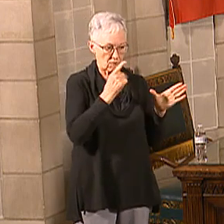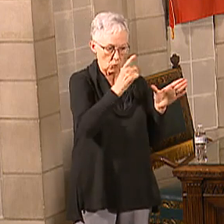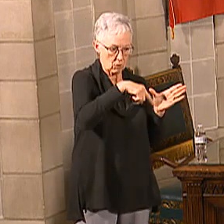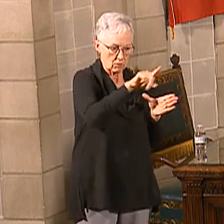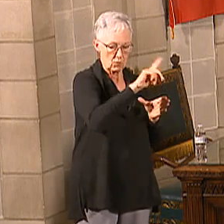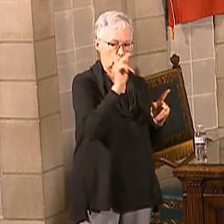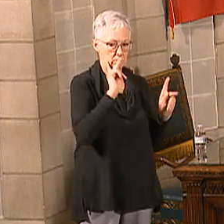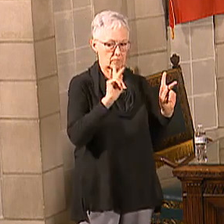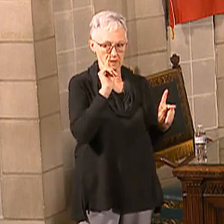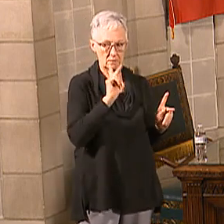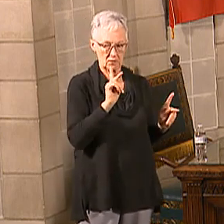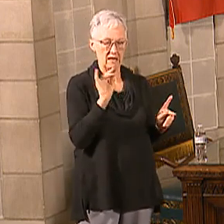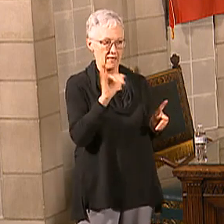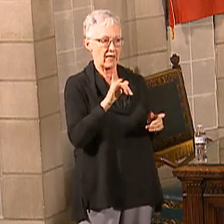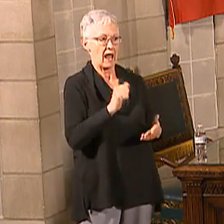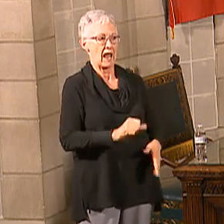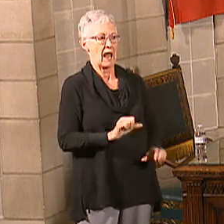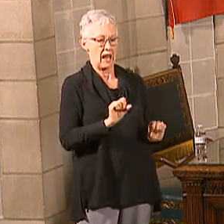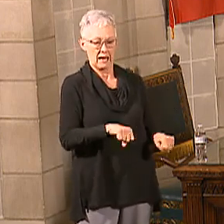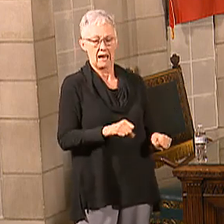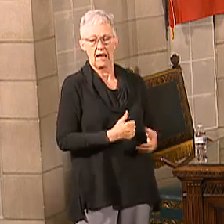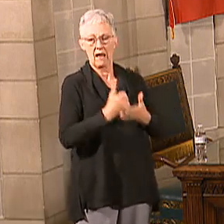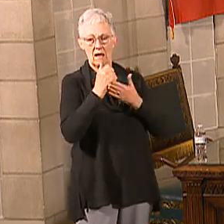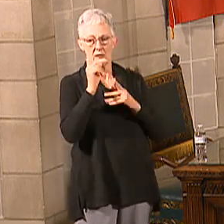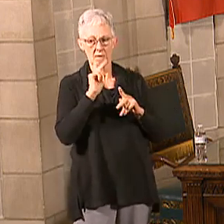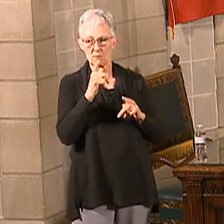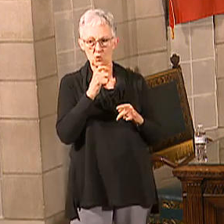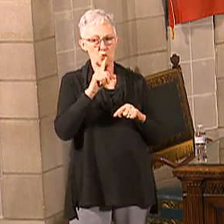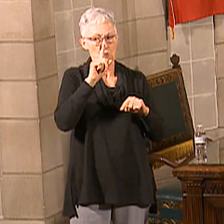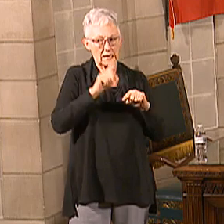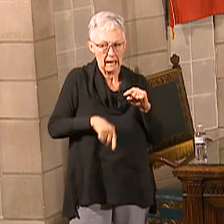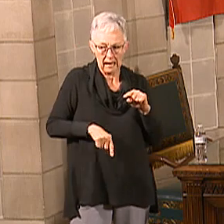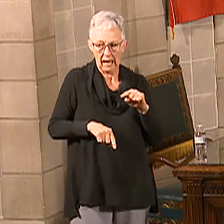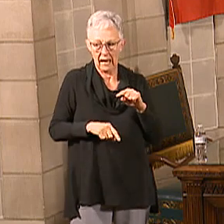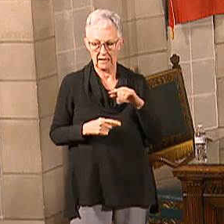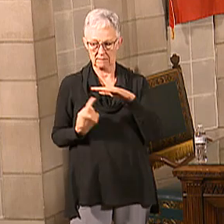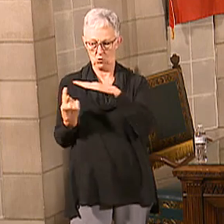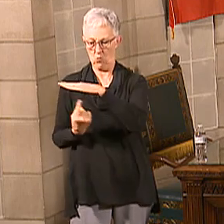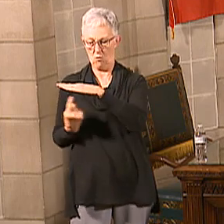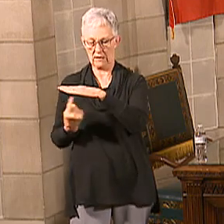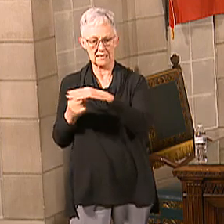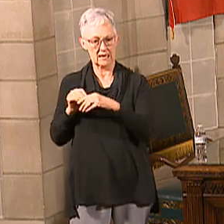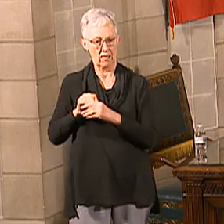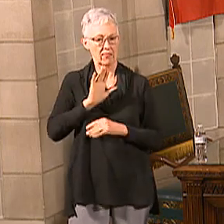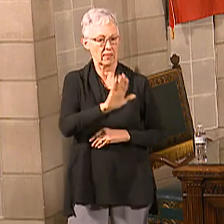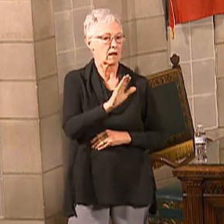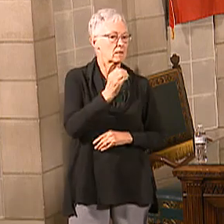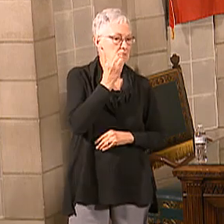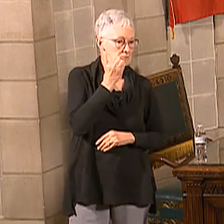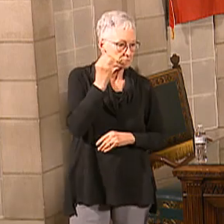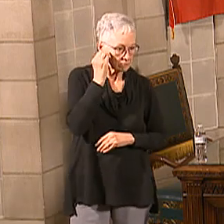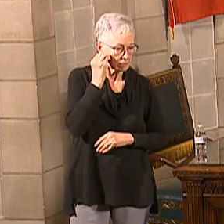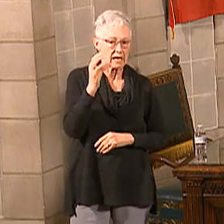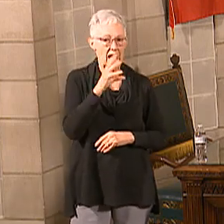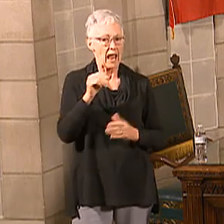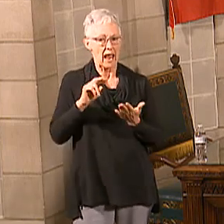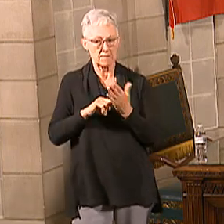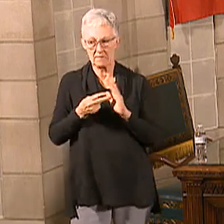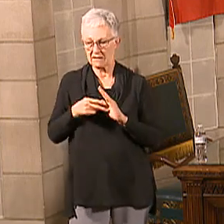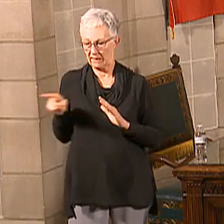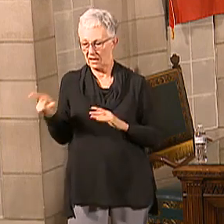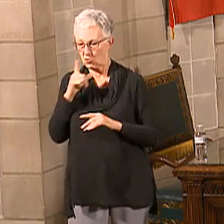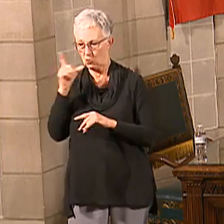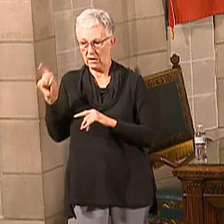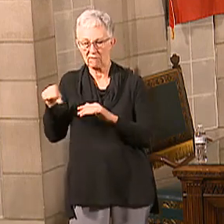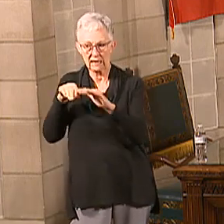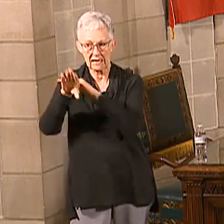people who have difficulty quarantining at home, and then also be able to make sure that we can free up hospital space for the more acute needs of people